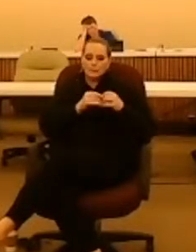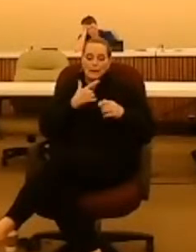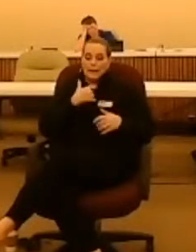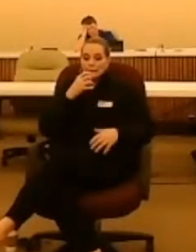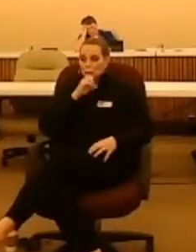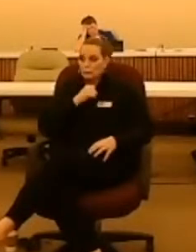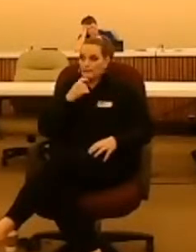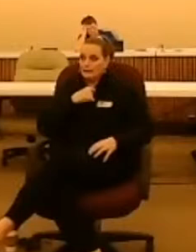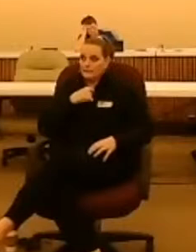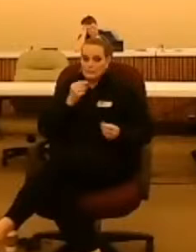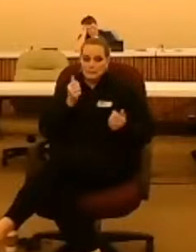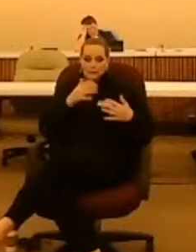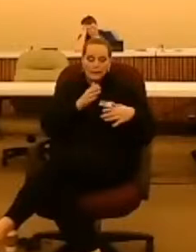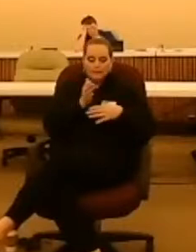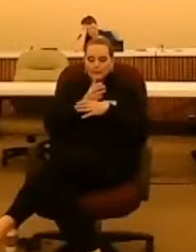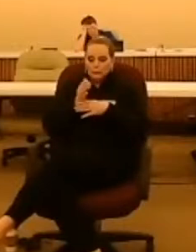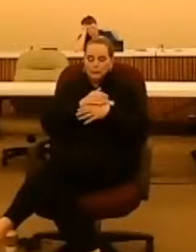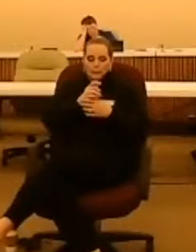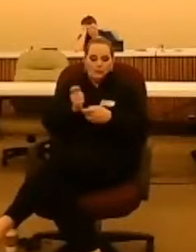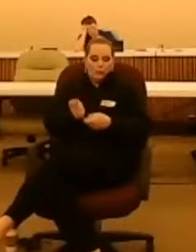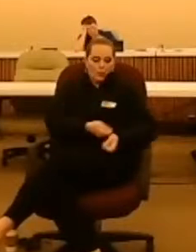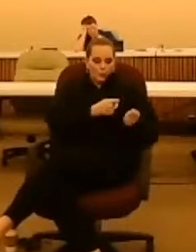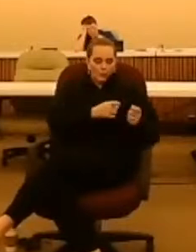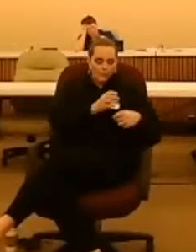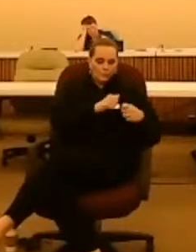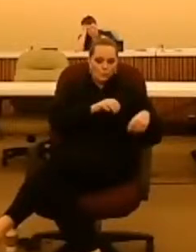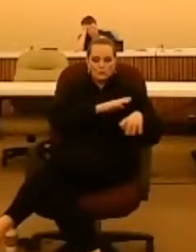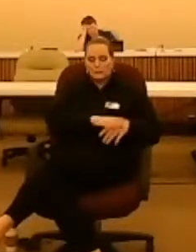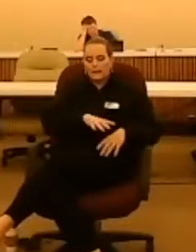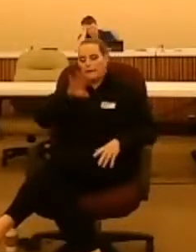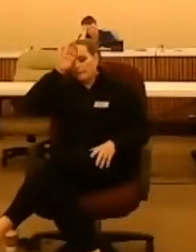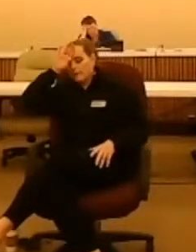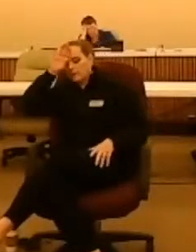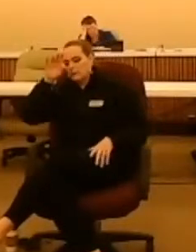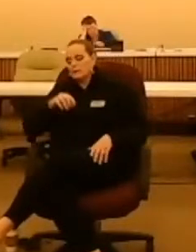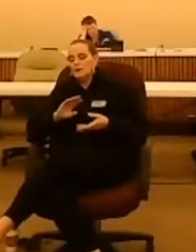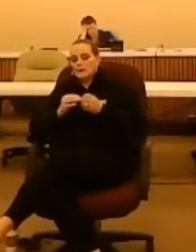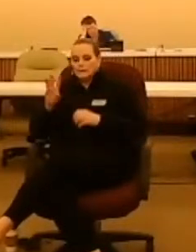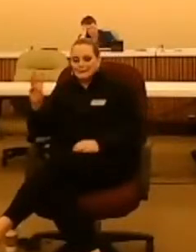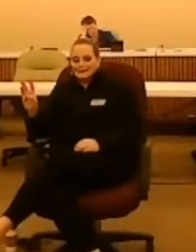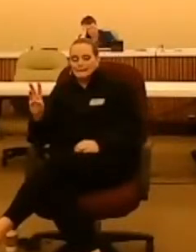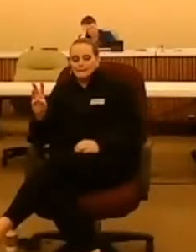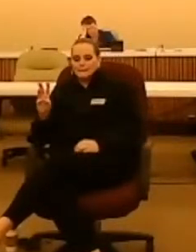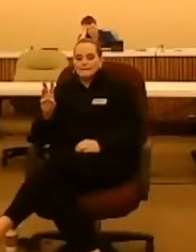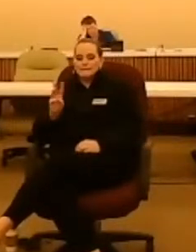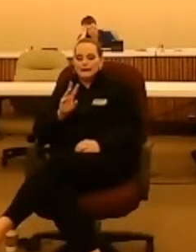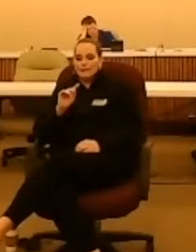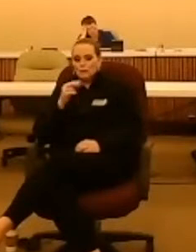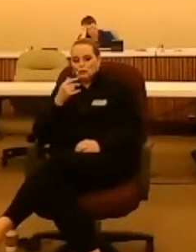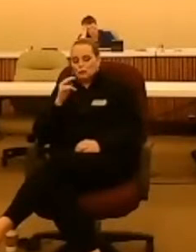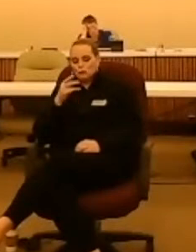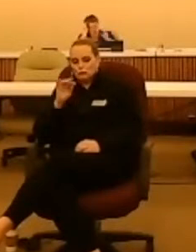the land between the golf course and the fire district station number 6 and training center.